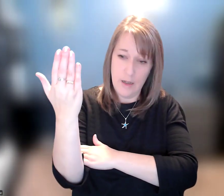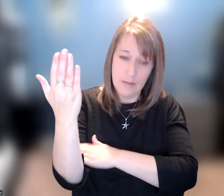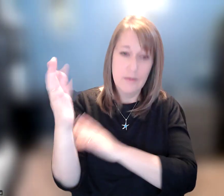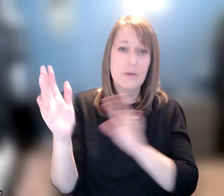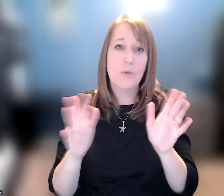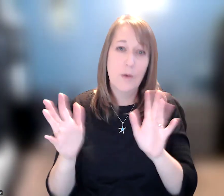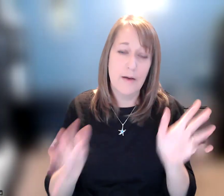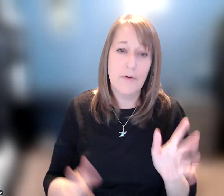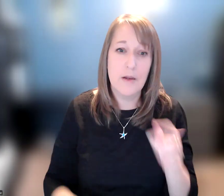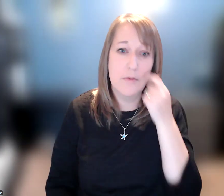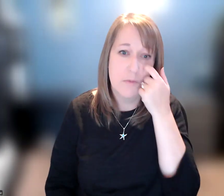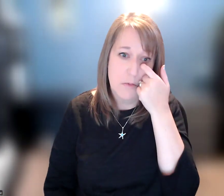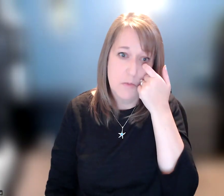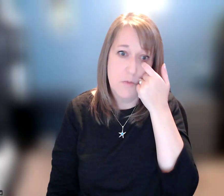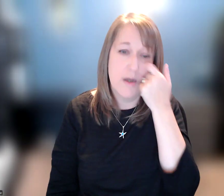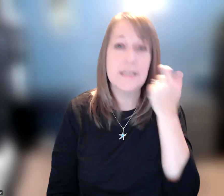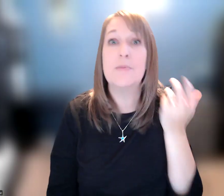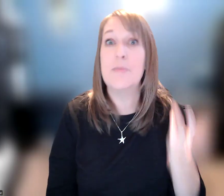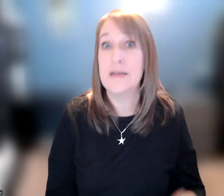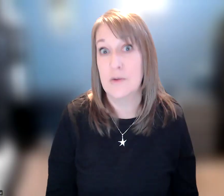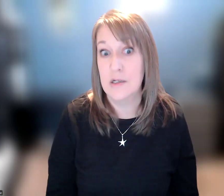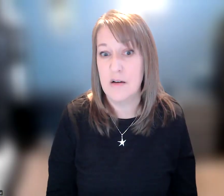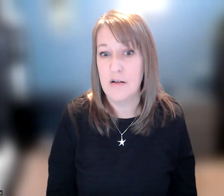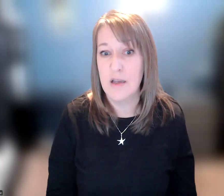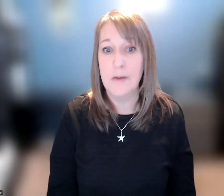morning, wherever you want it to be based on what you're talking about.